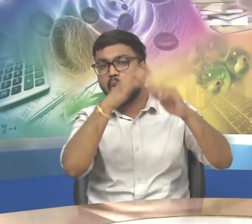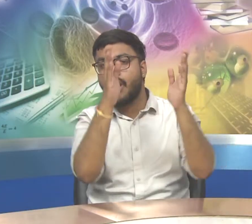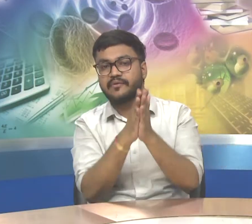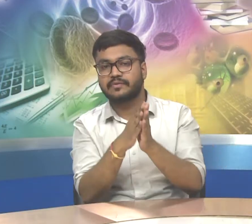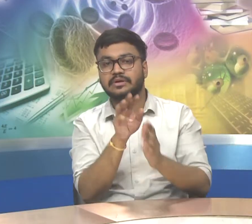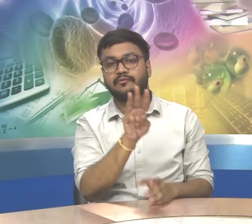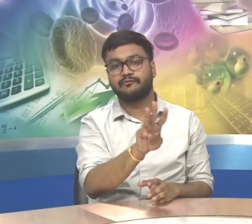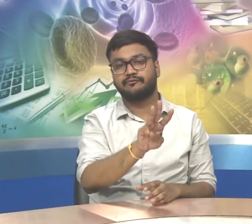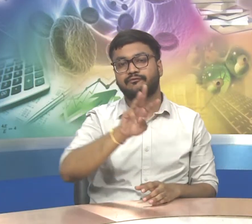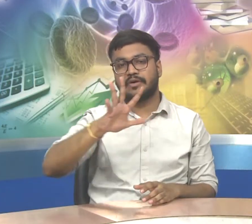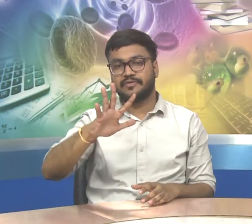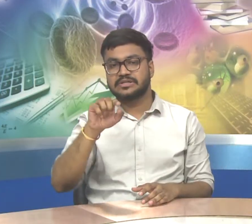35.5